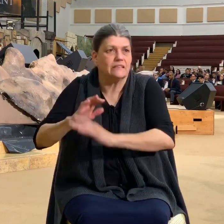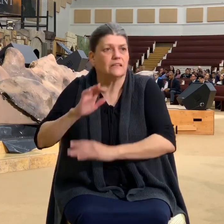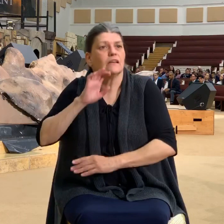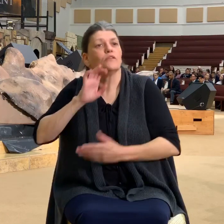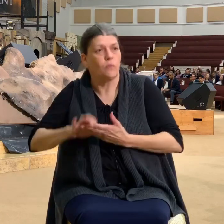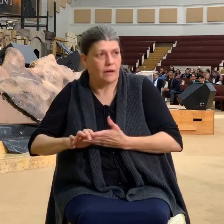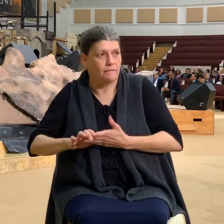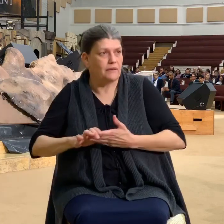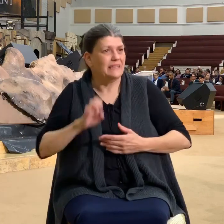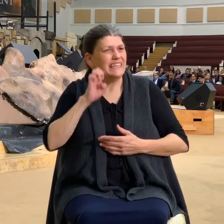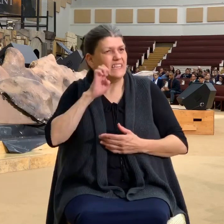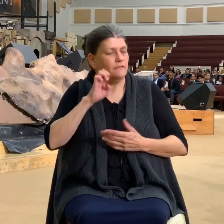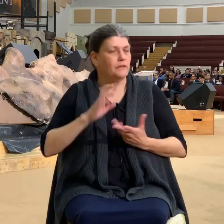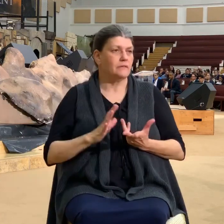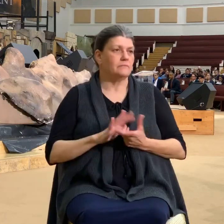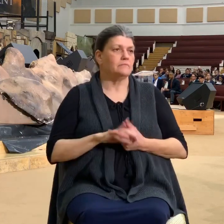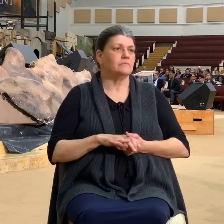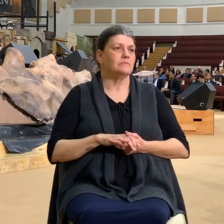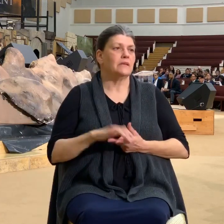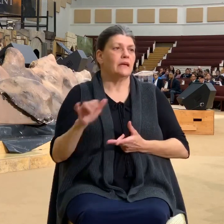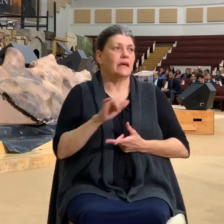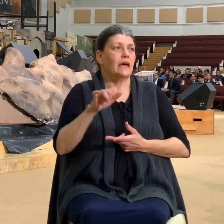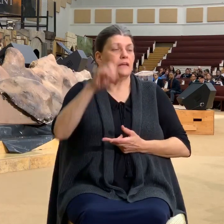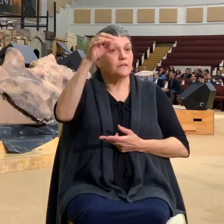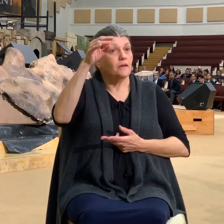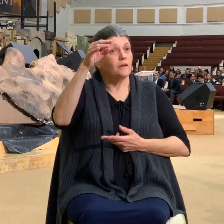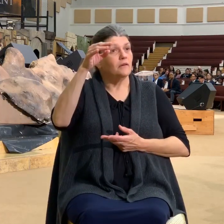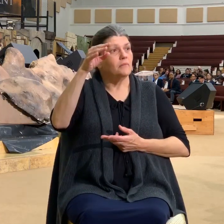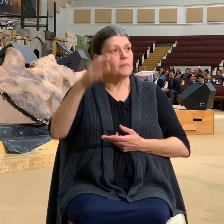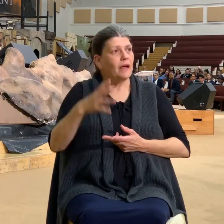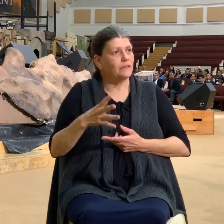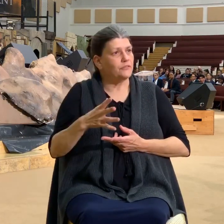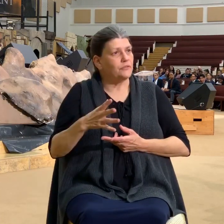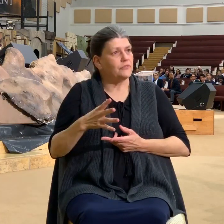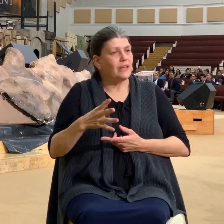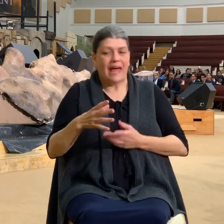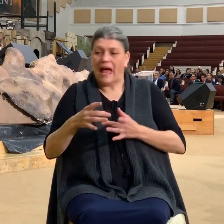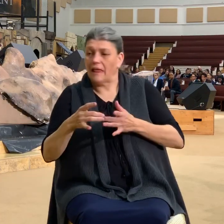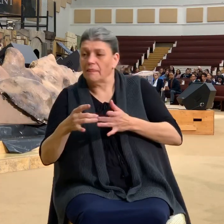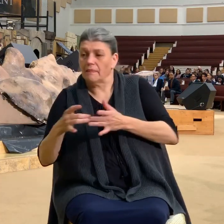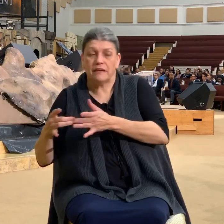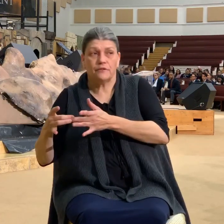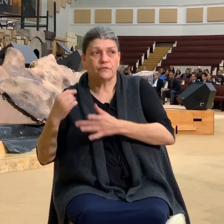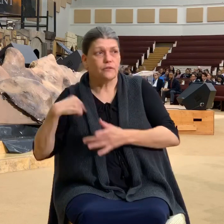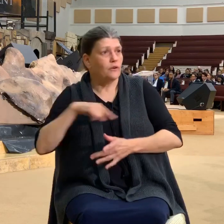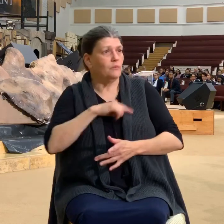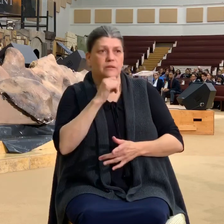because as pastors, leaders,